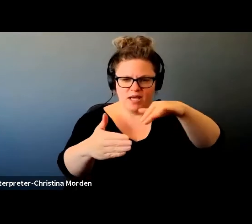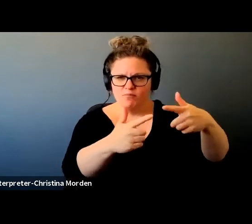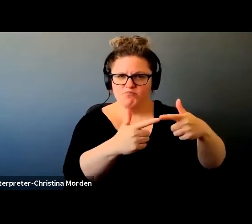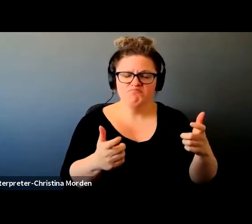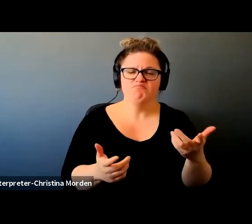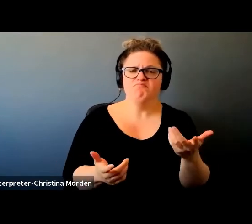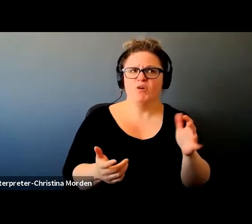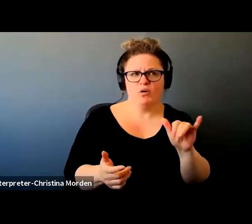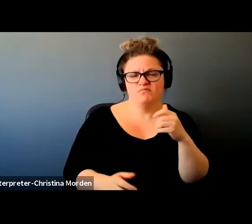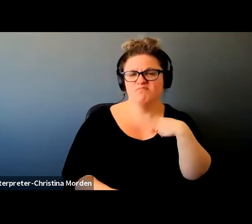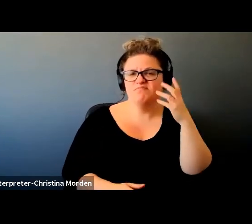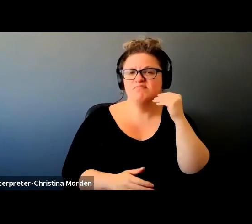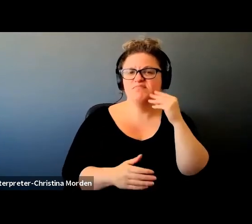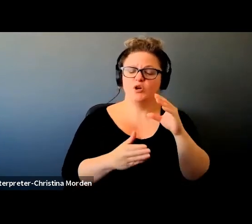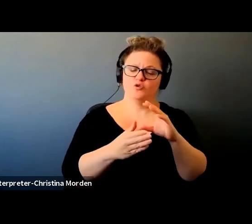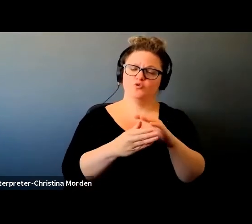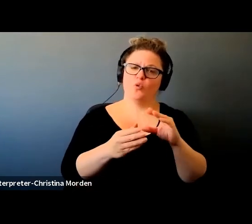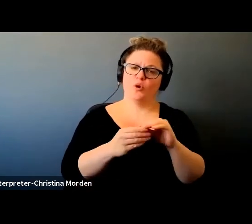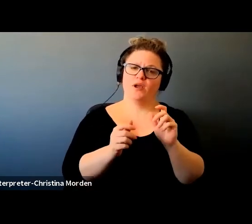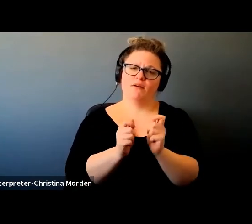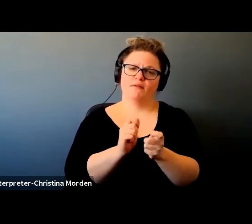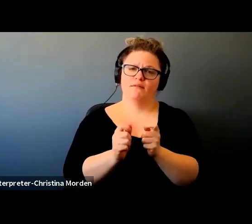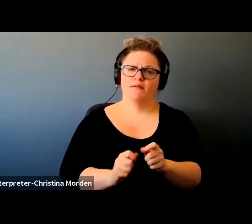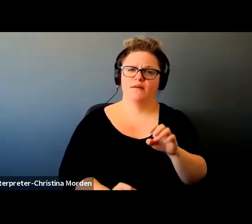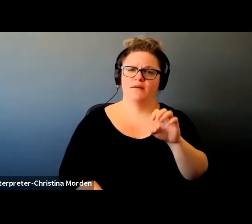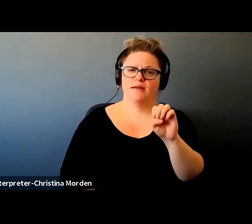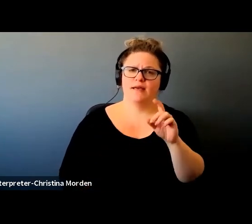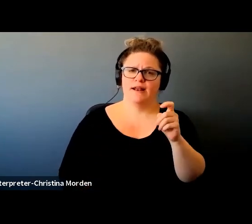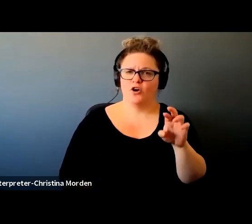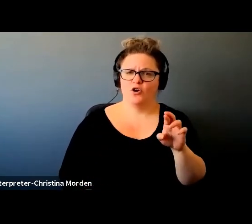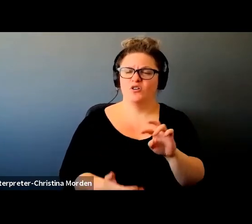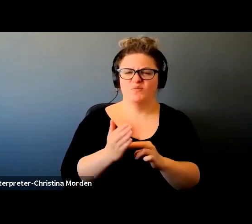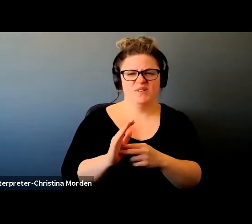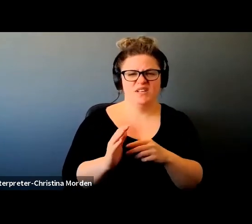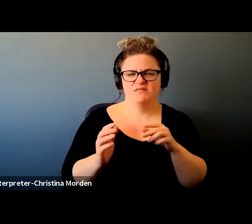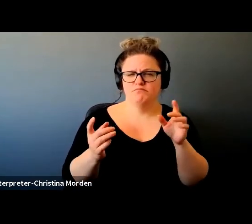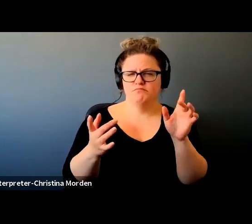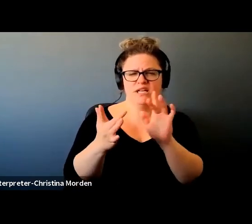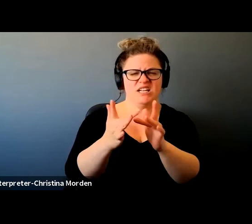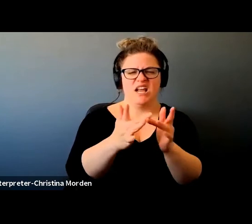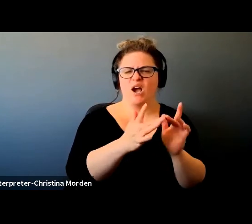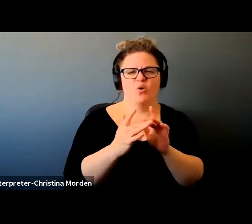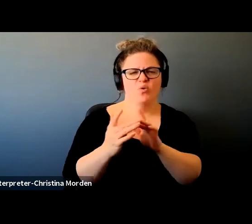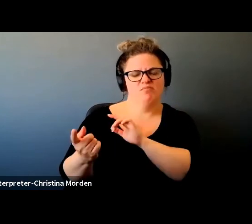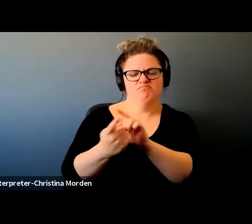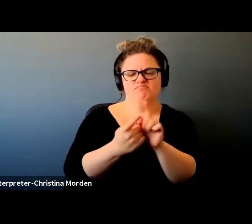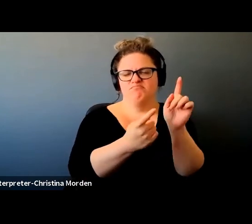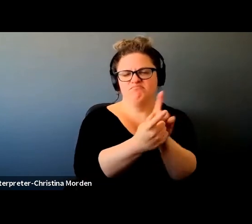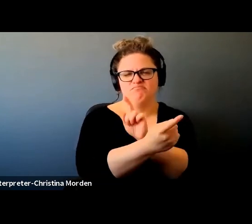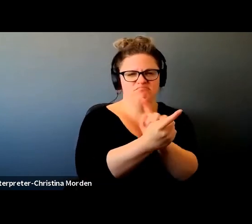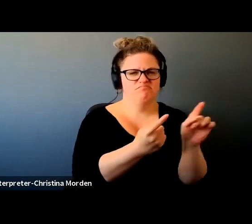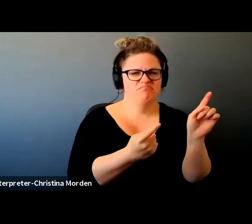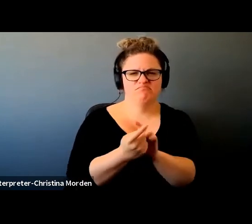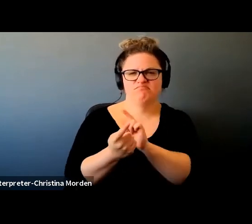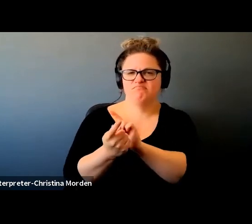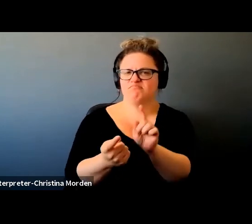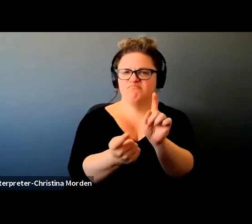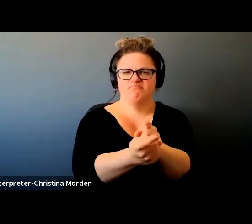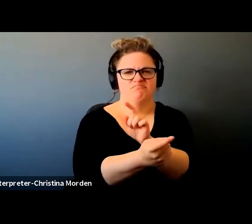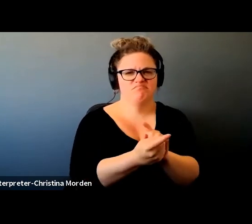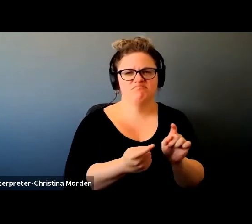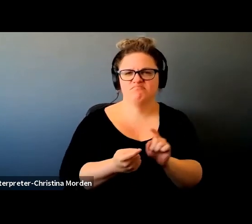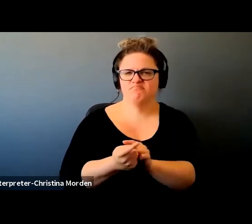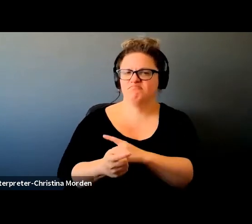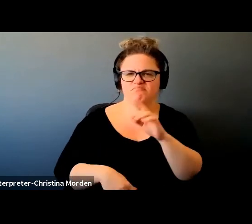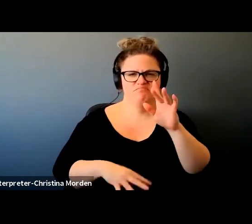So I know a lot of people. So I'm linked in to different parts of the artistic